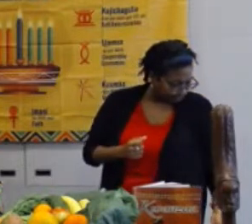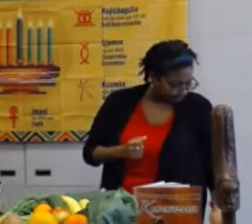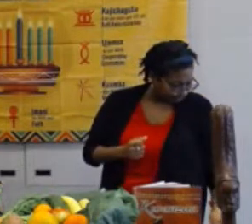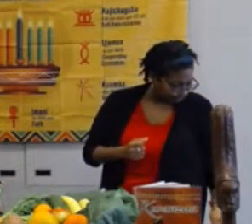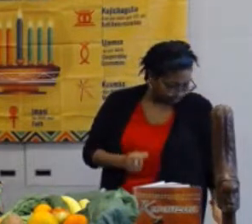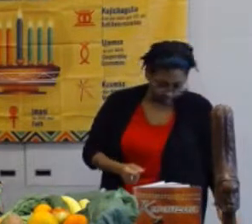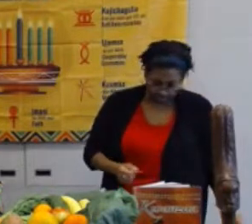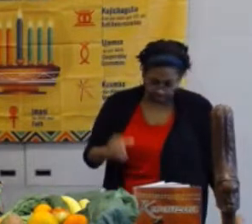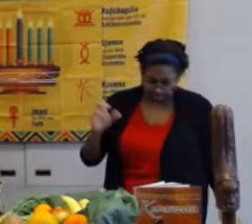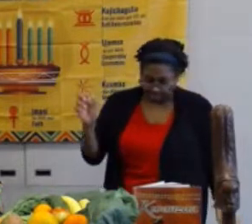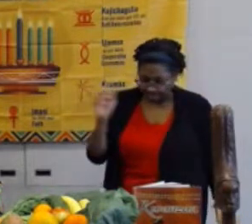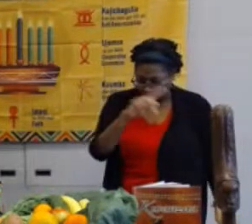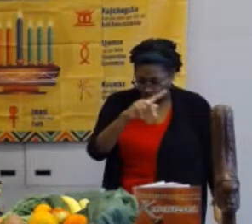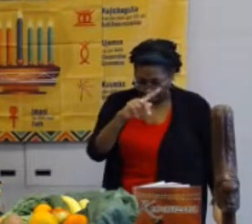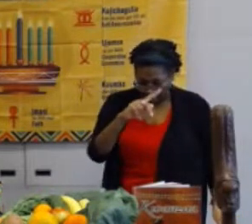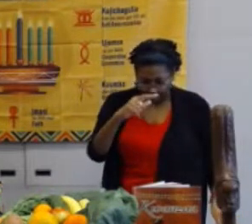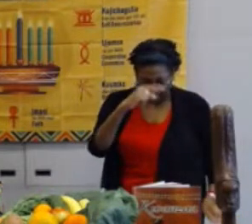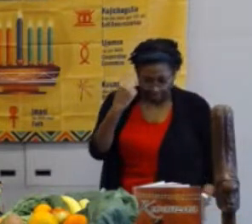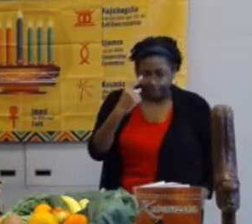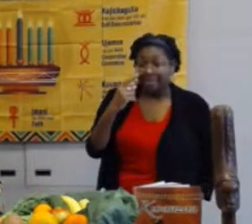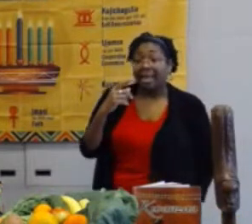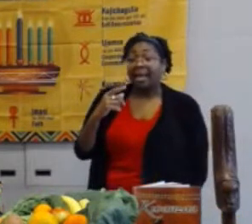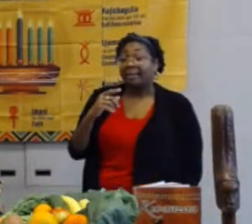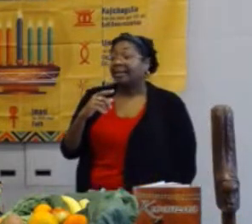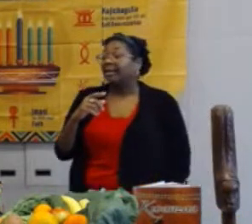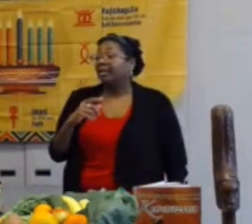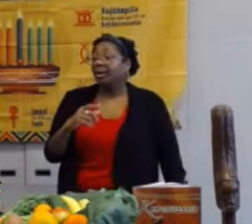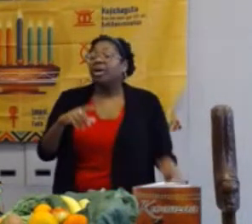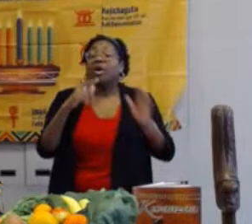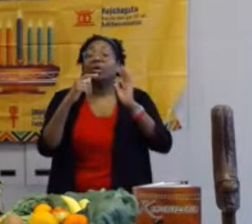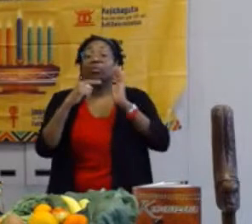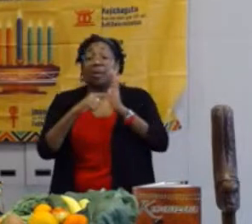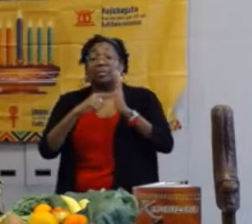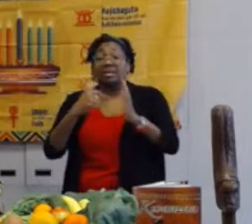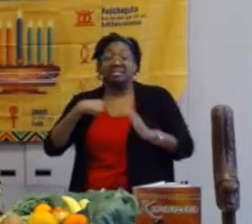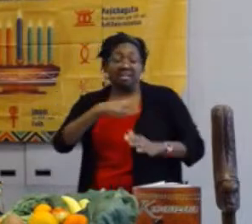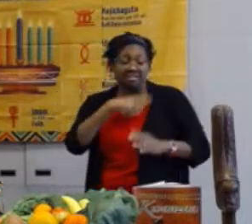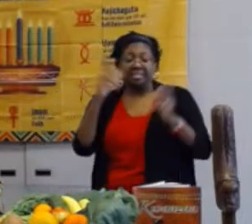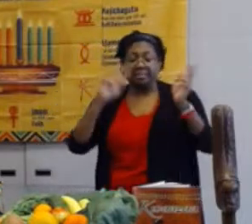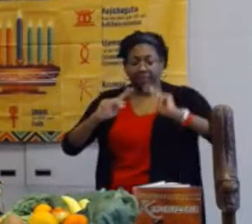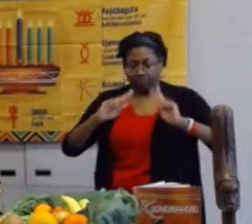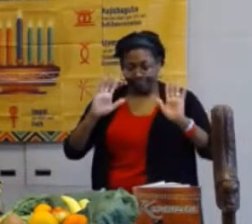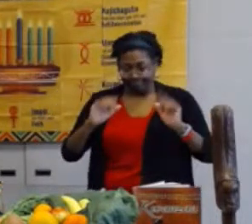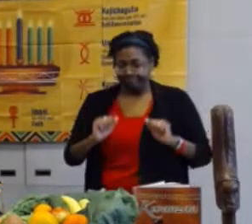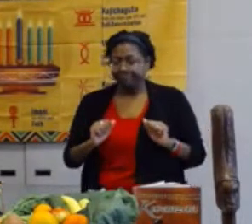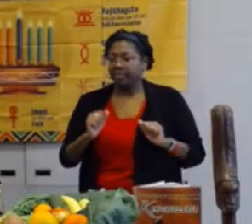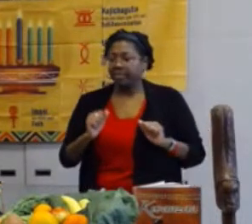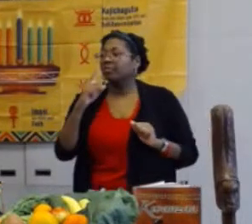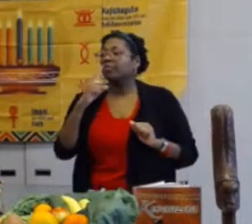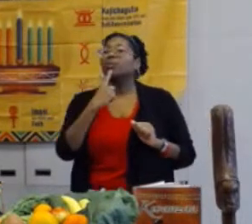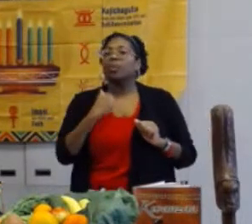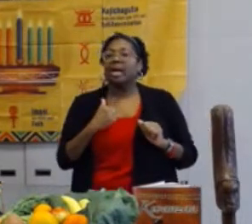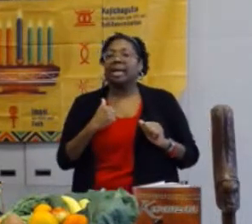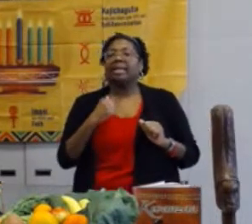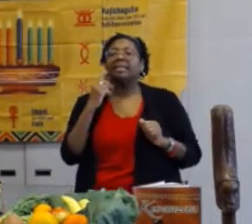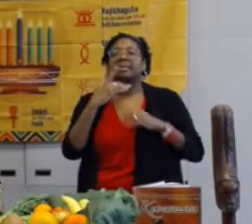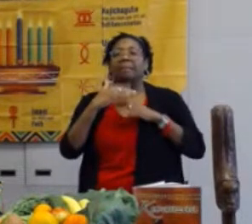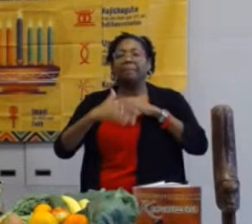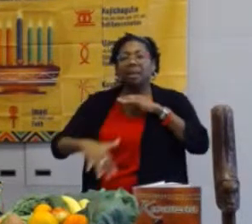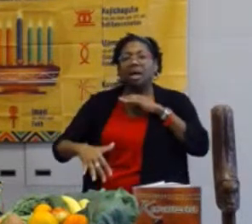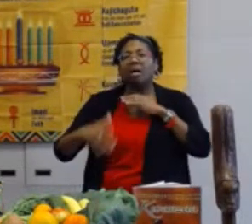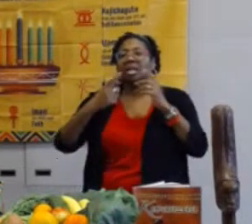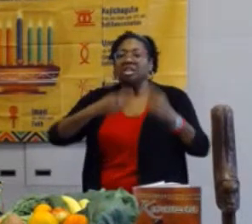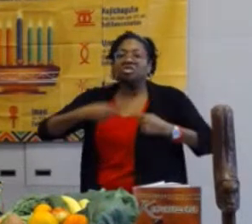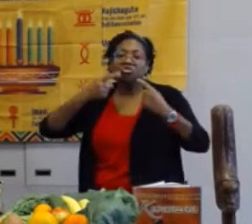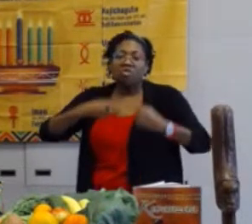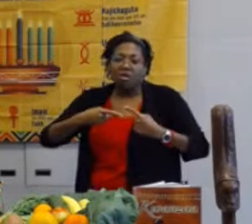And so let me go back to this a second. The black candle represents us as a people. The red candles represent blood and struggle that was shed